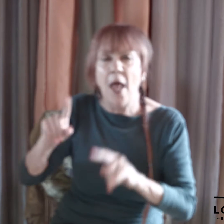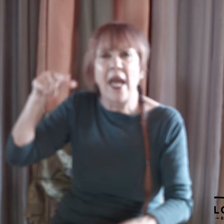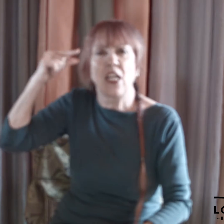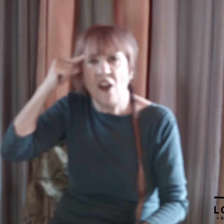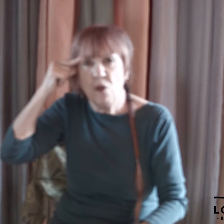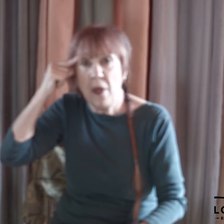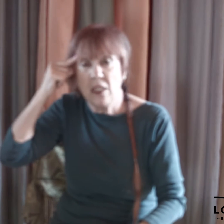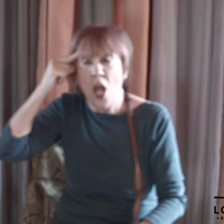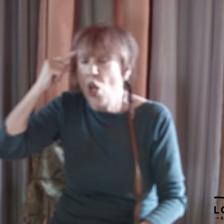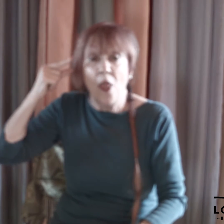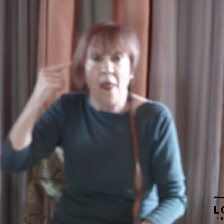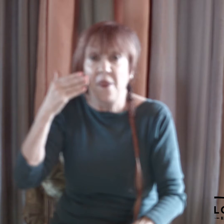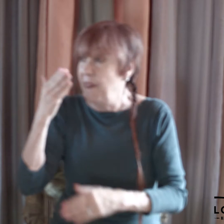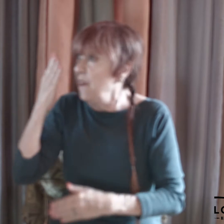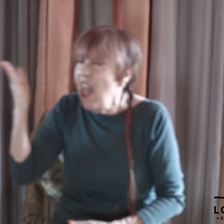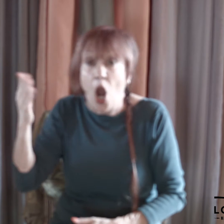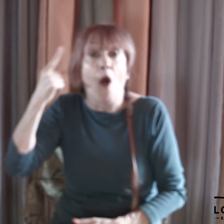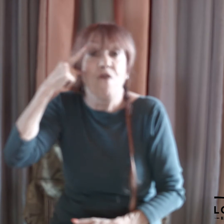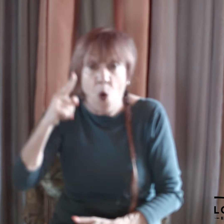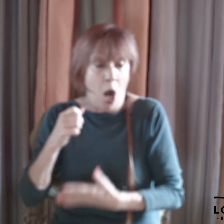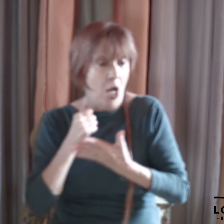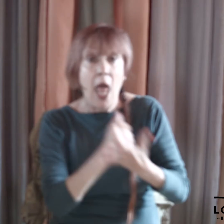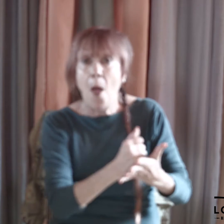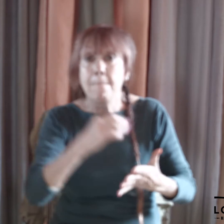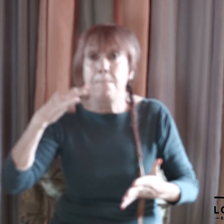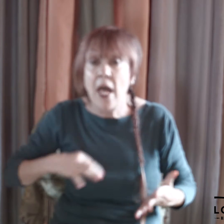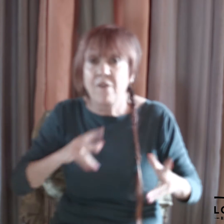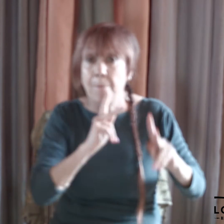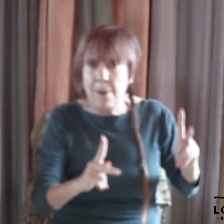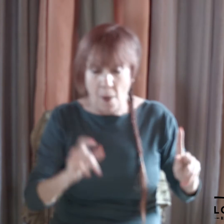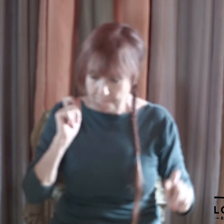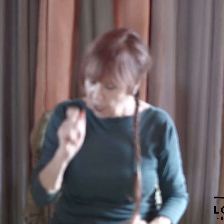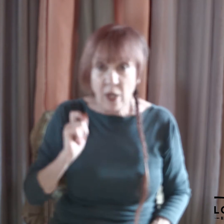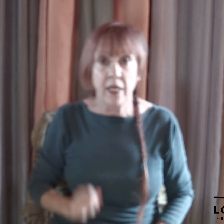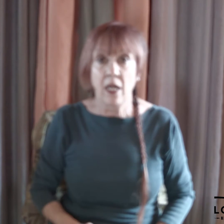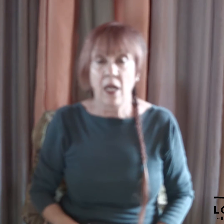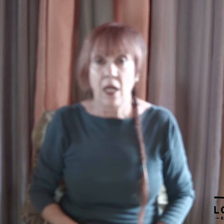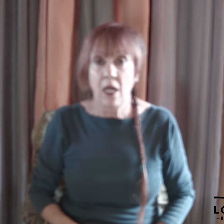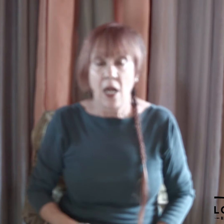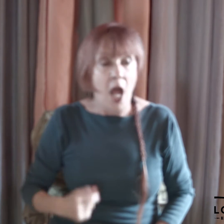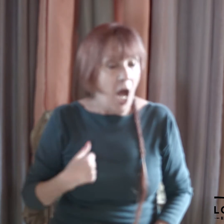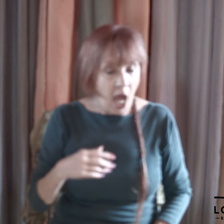people. And it was a very, very moving moment for me. I had not really thought of running for office